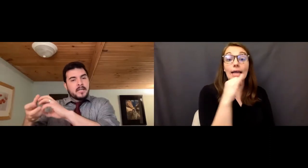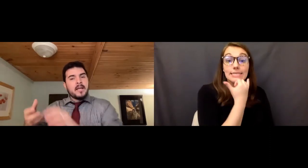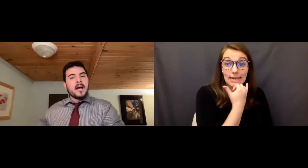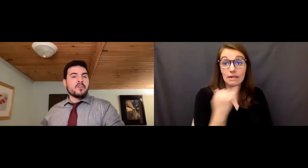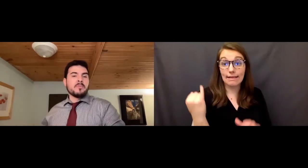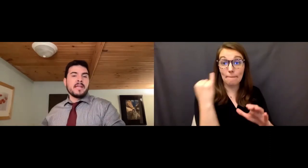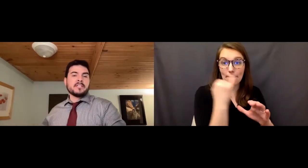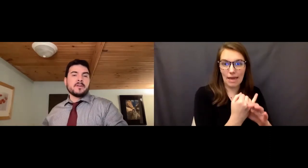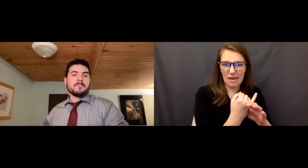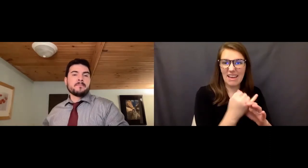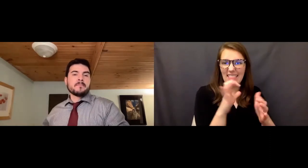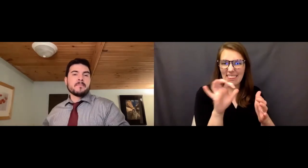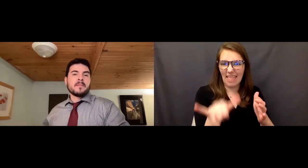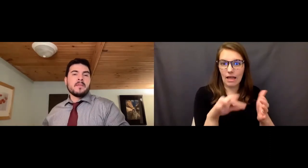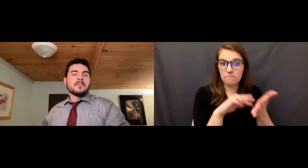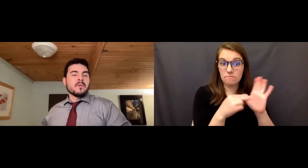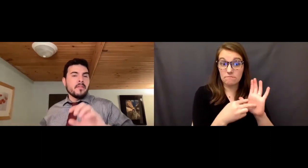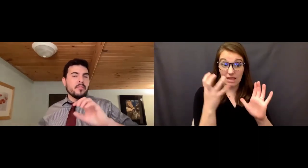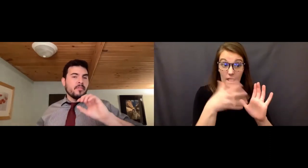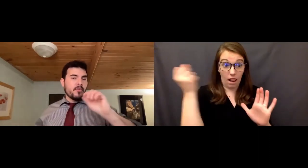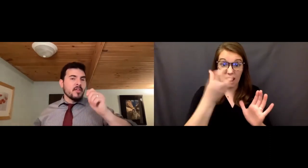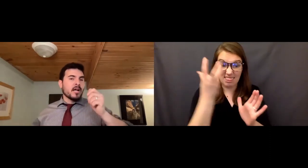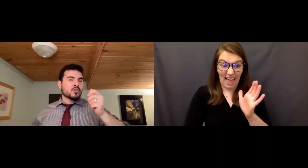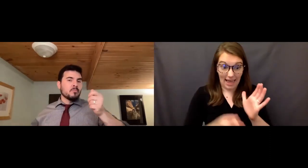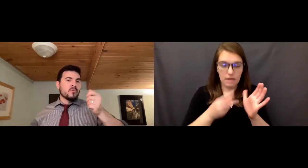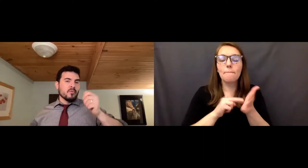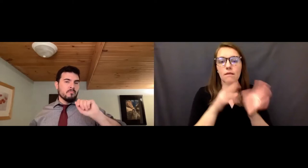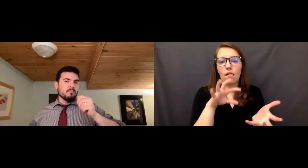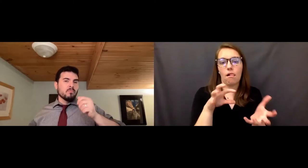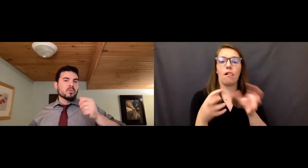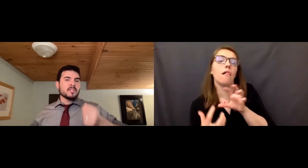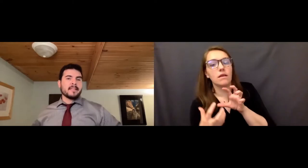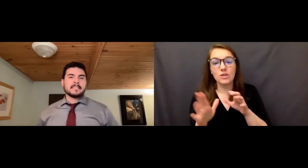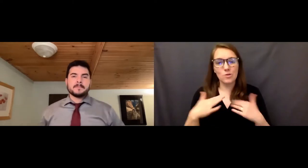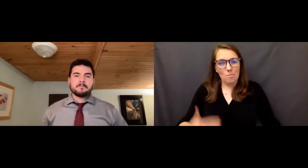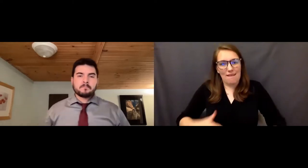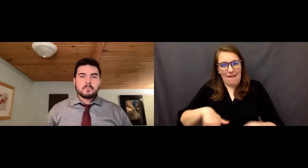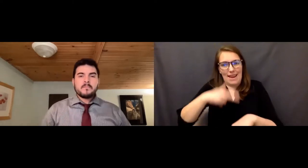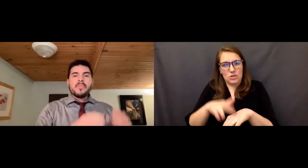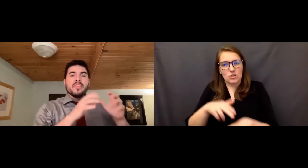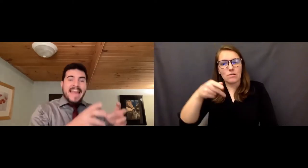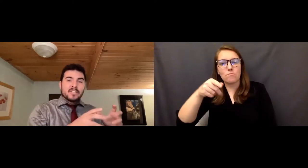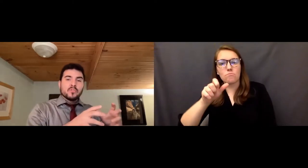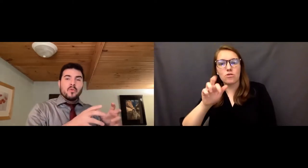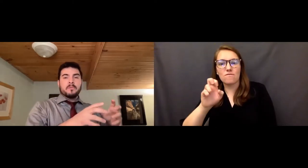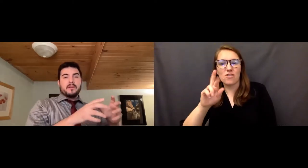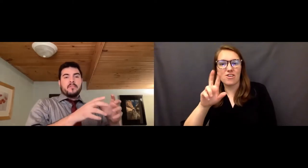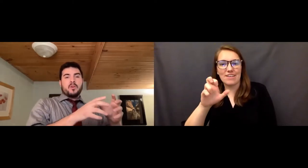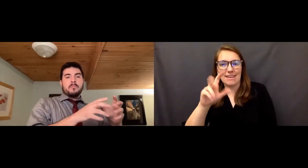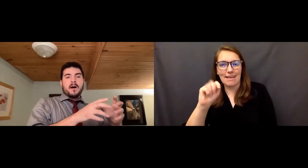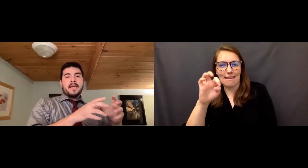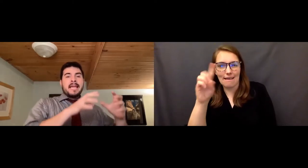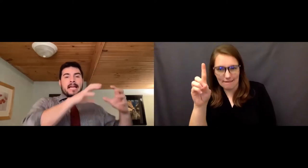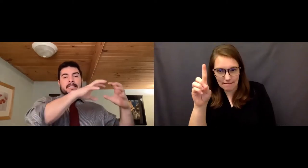perversion of human nature. So the theological move looks like this. The natural vulnerability